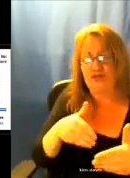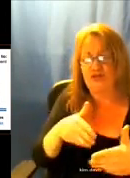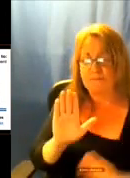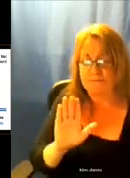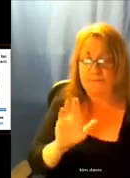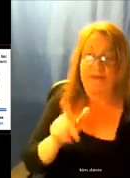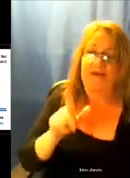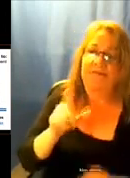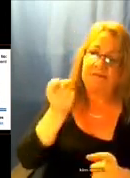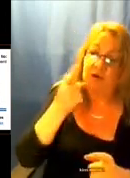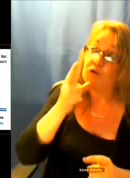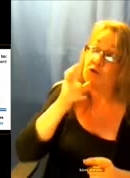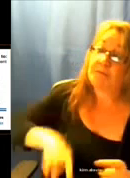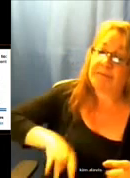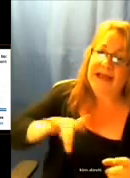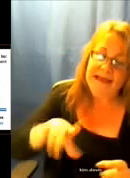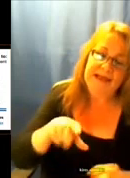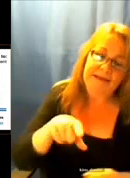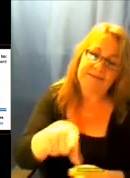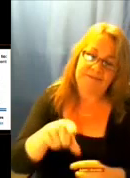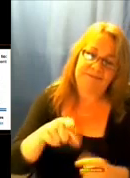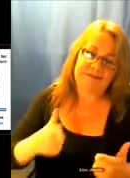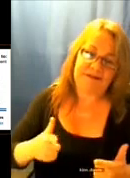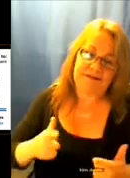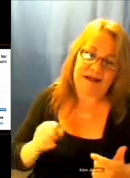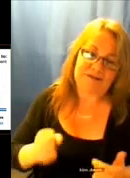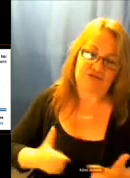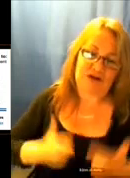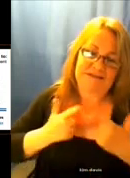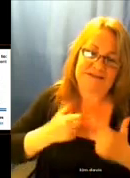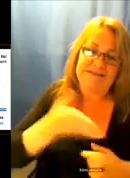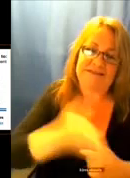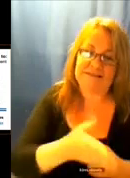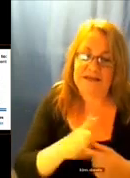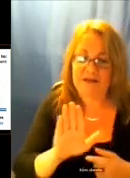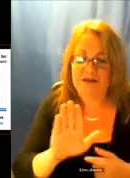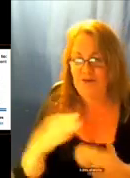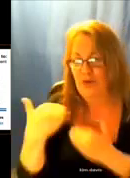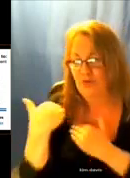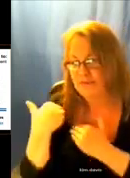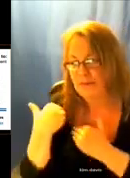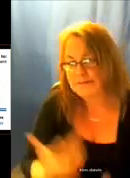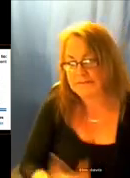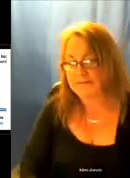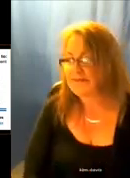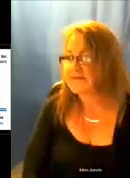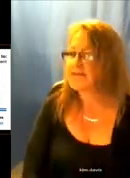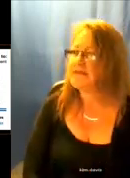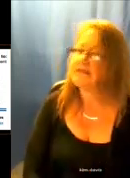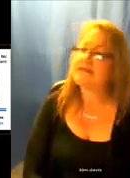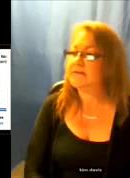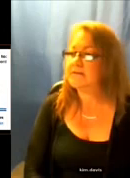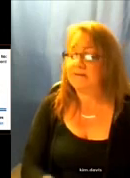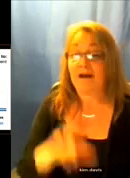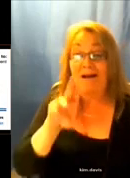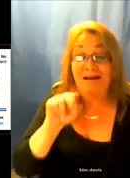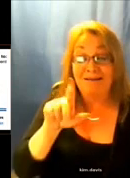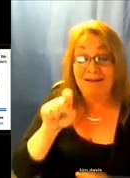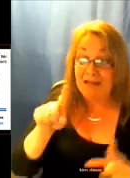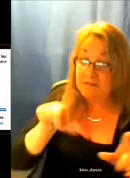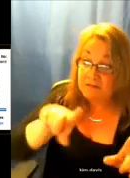to have phone services within your room. Understand, this could be at your own expense as a resident